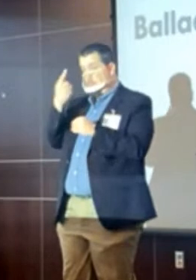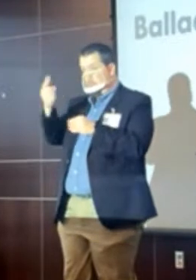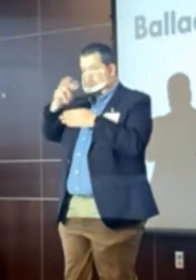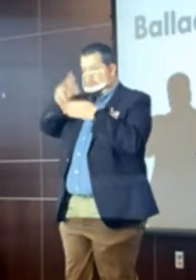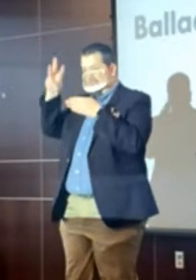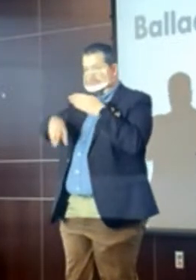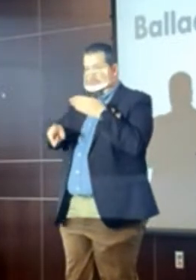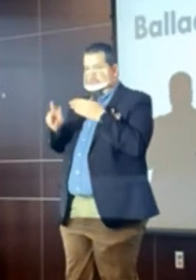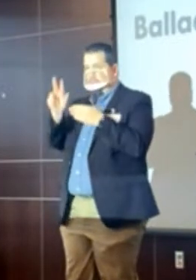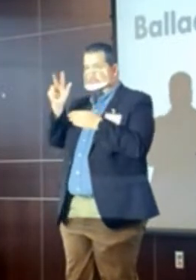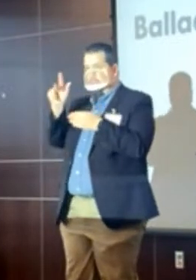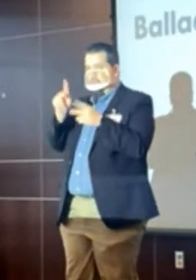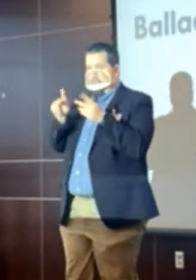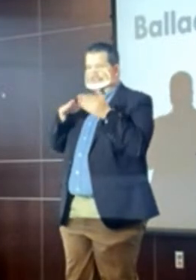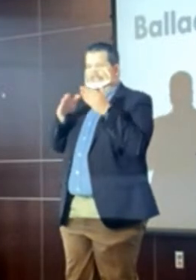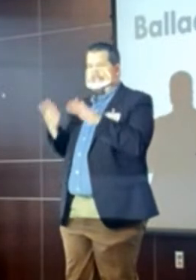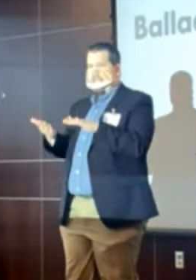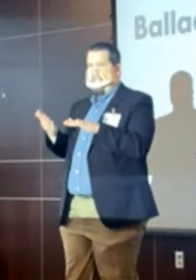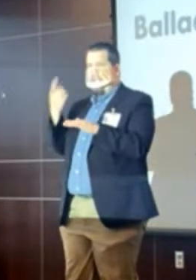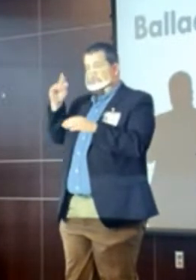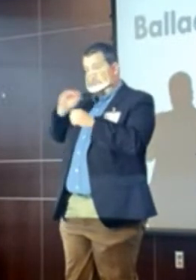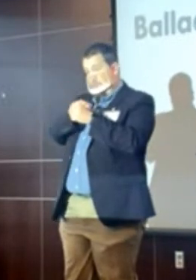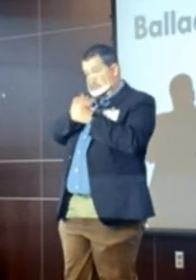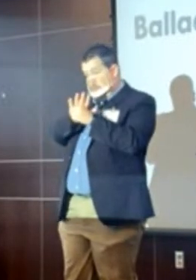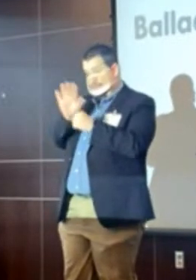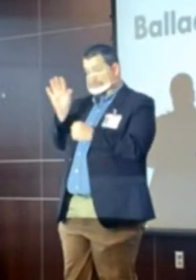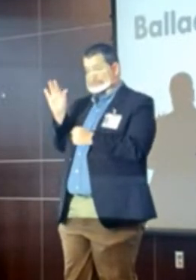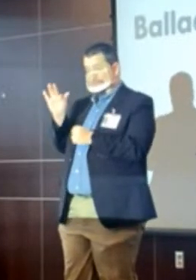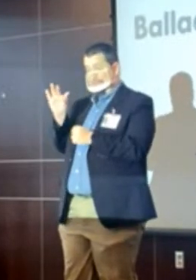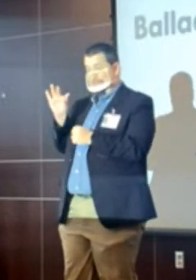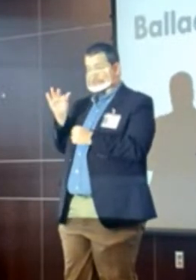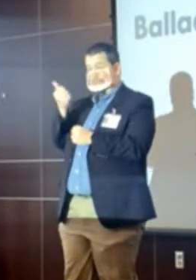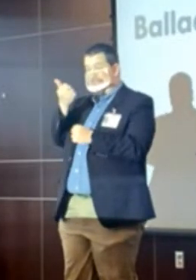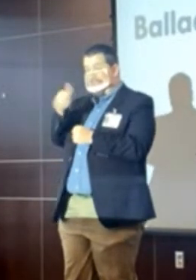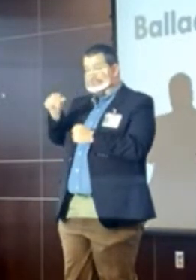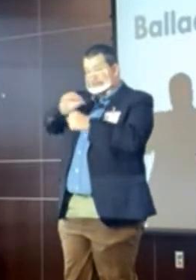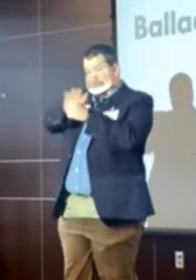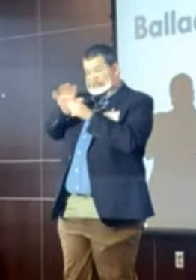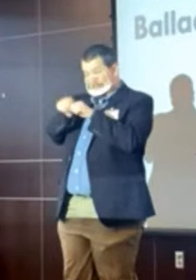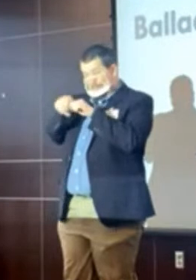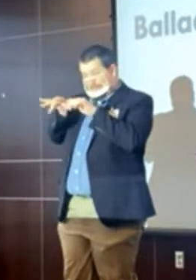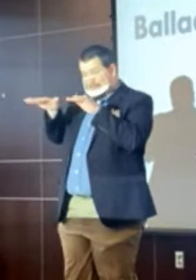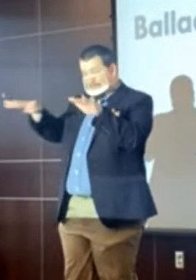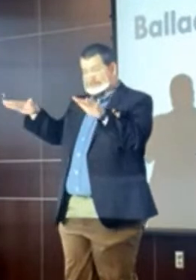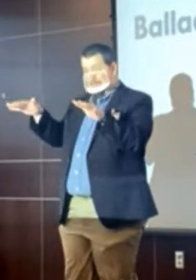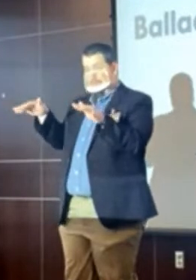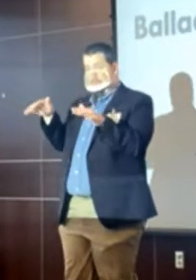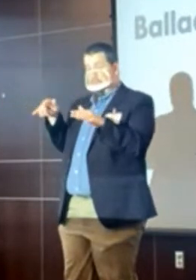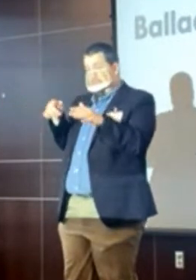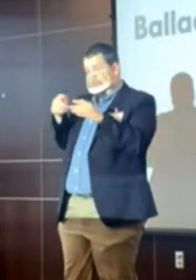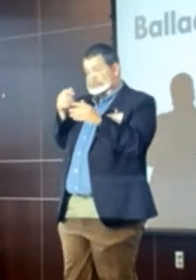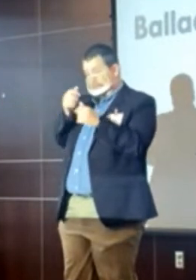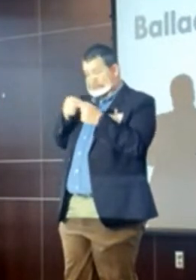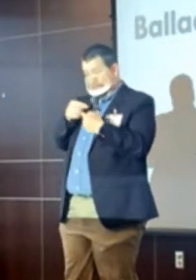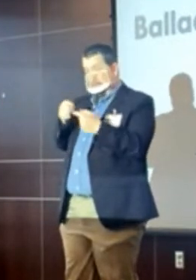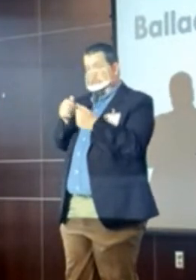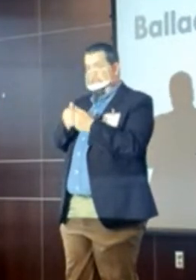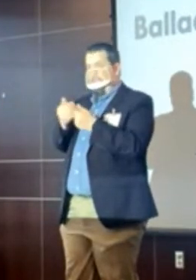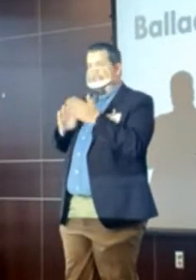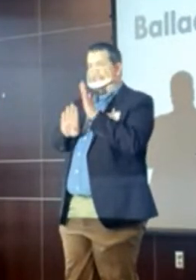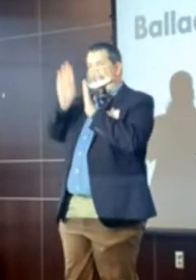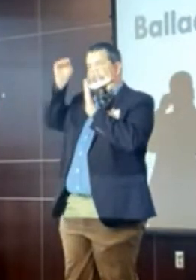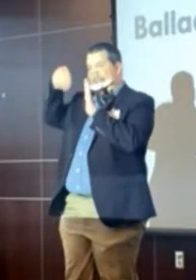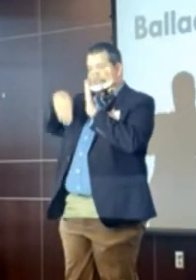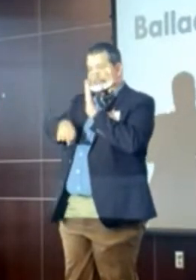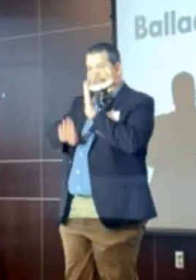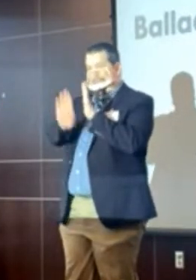one weekend for COVID-19. As in any of these pandemics, and this pandemic we've been dealing with, we have peaks and